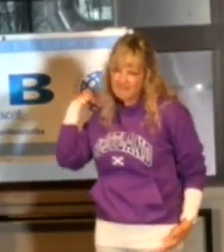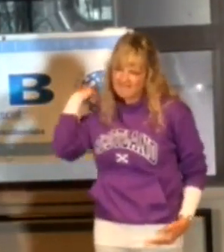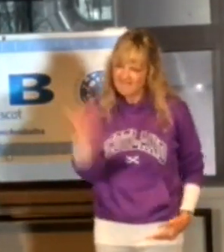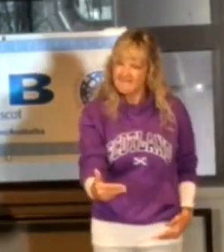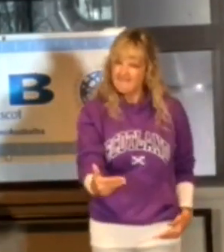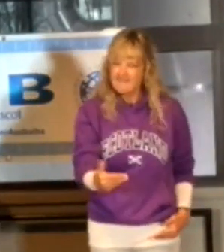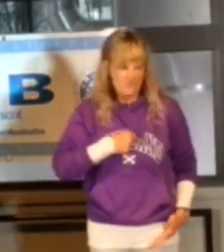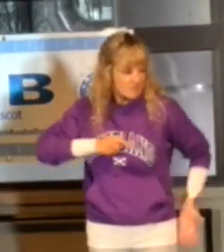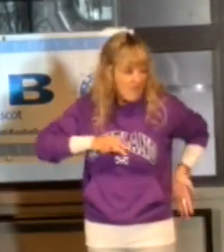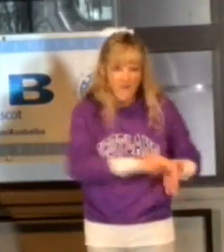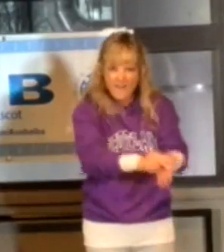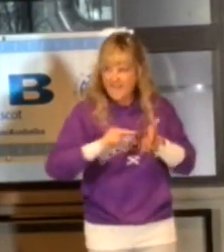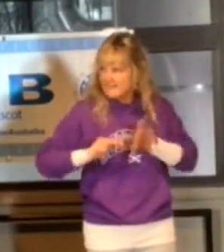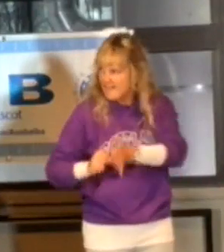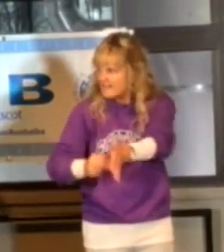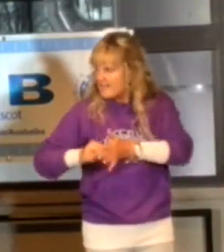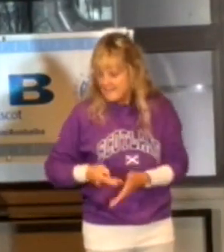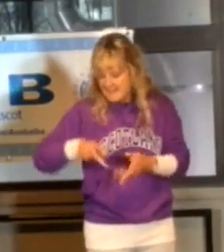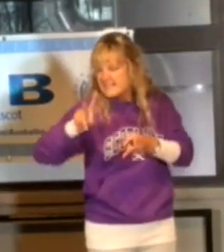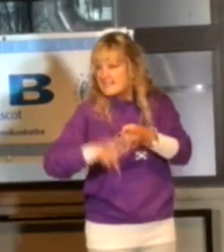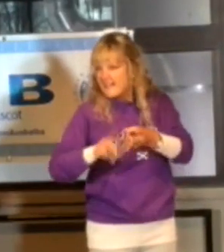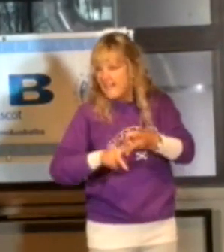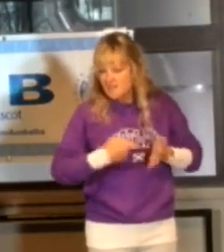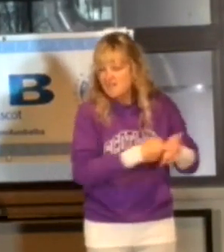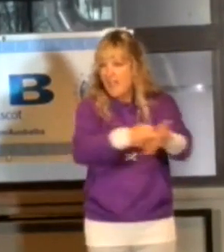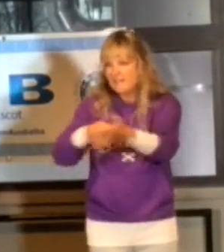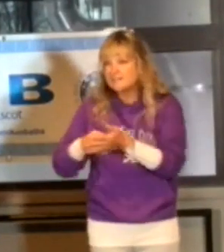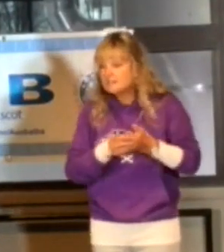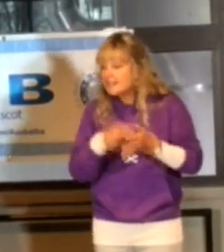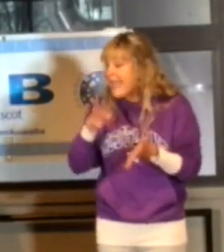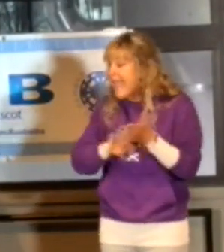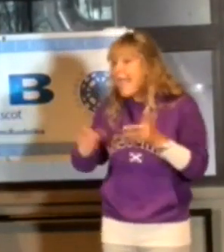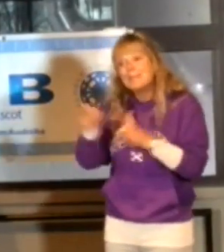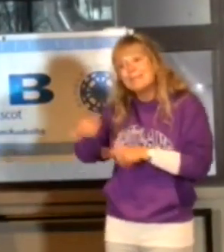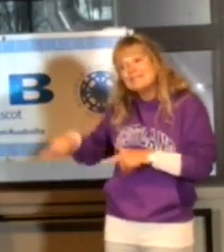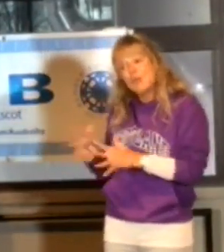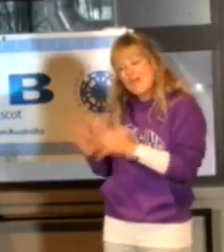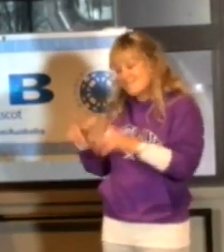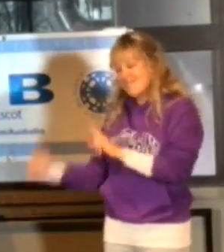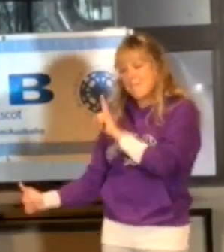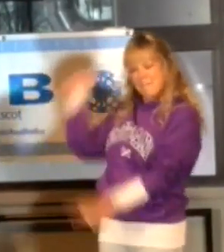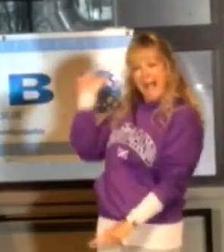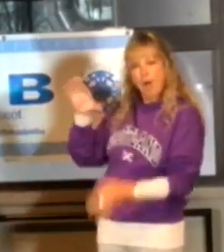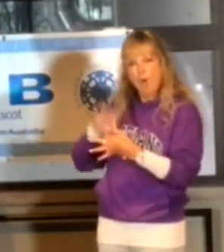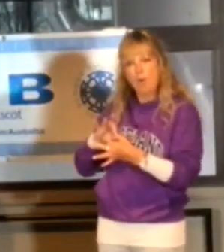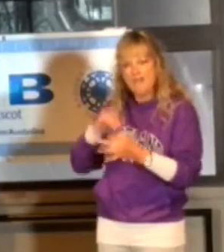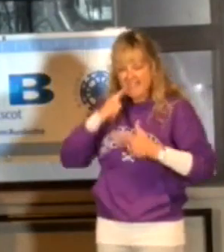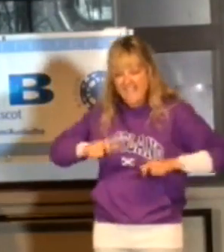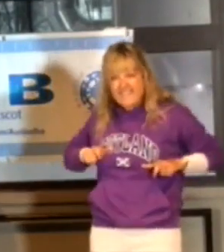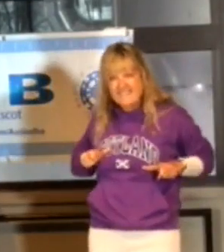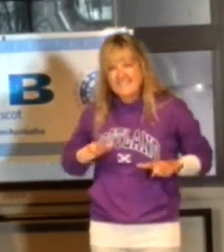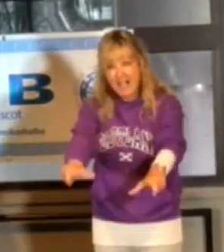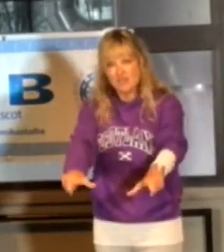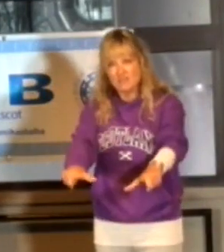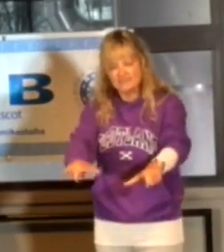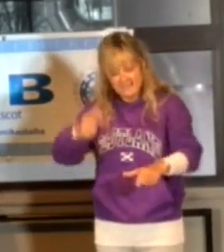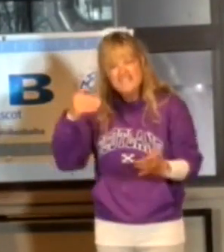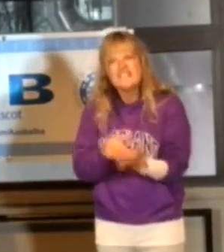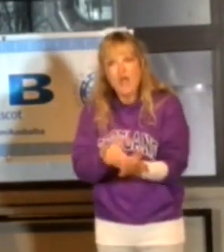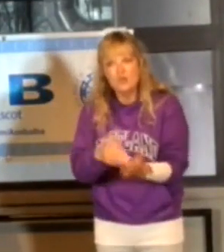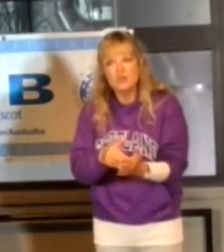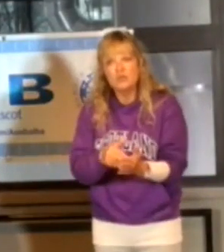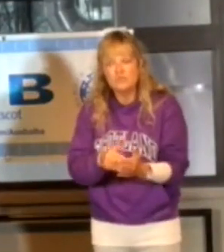should be organising our referendum. We should be withdrawing our MPs from Westminster and getting on immediately with